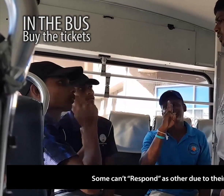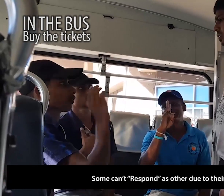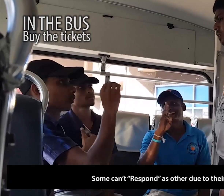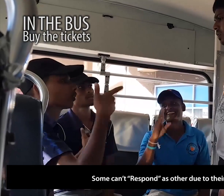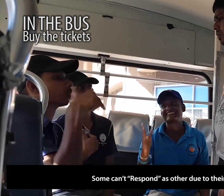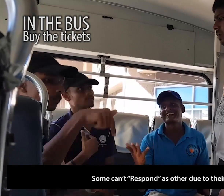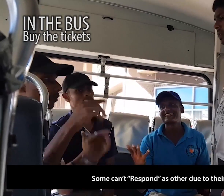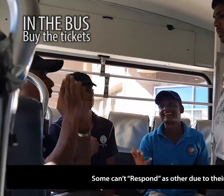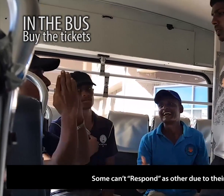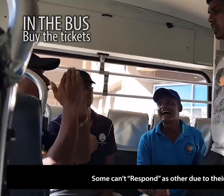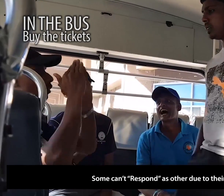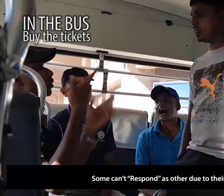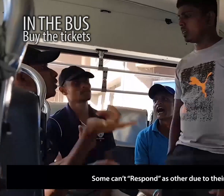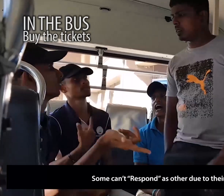respond as others due to their differences.